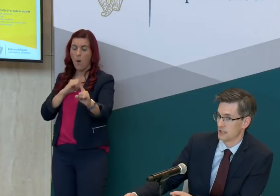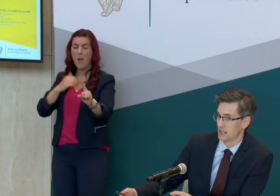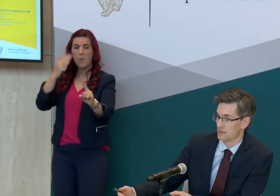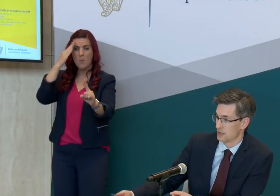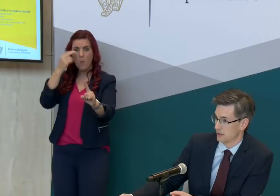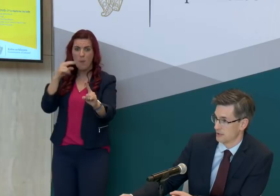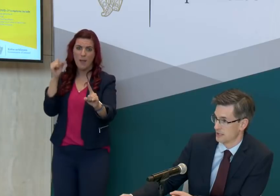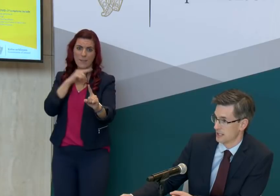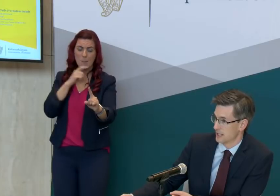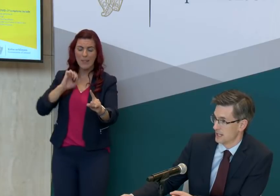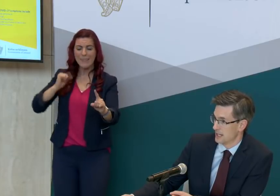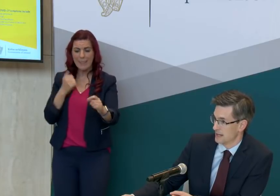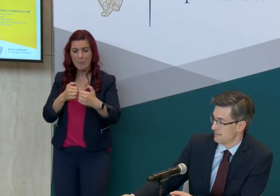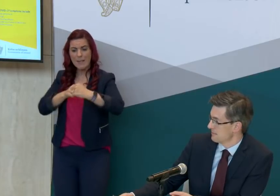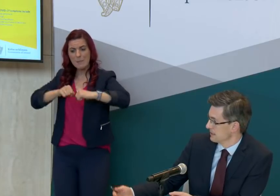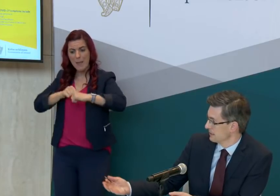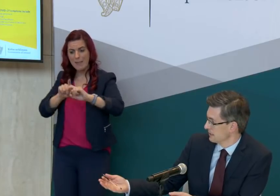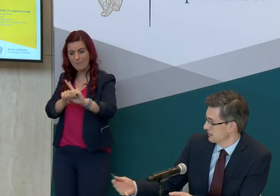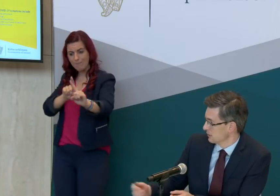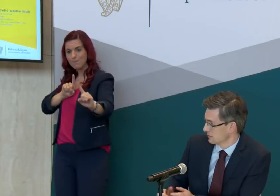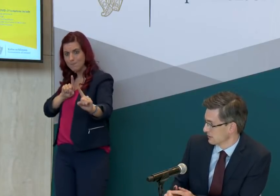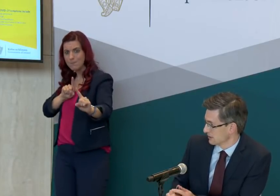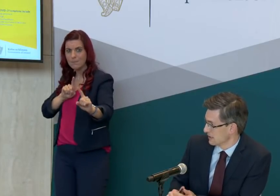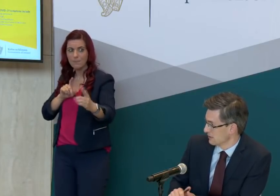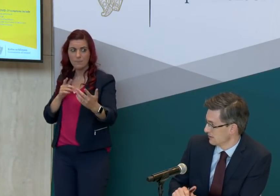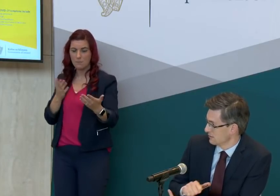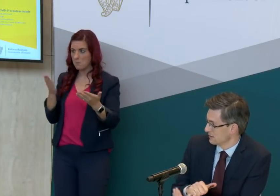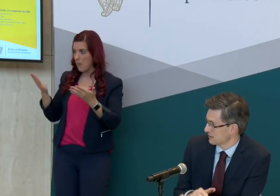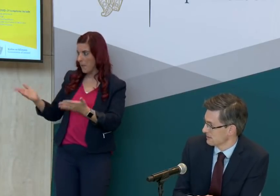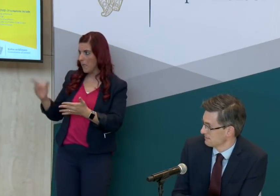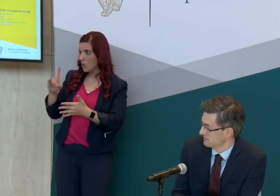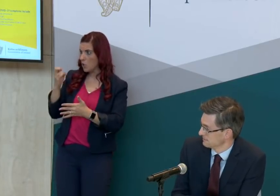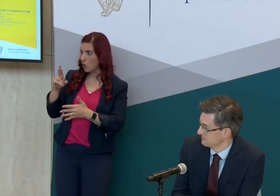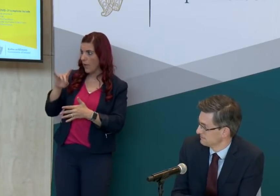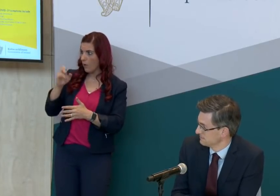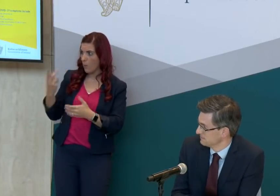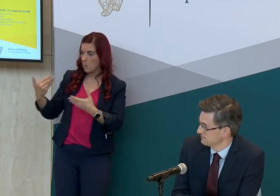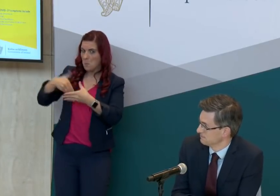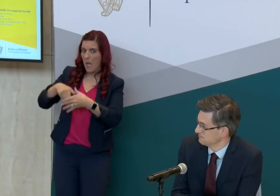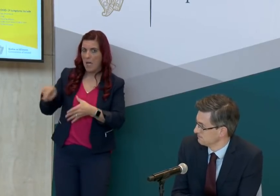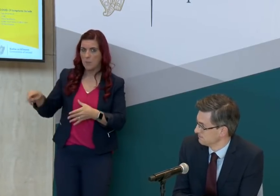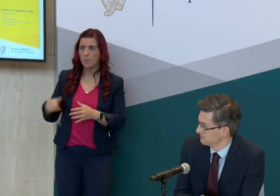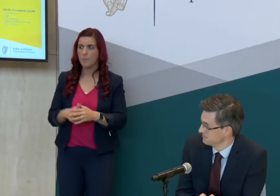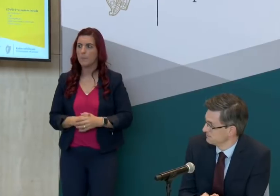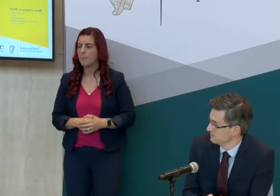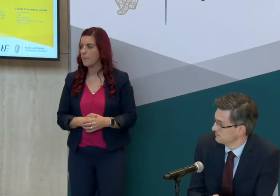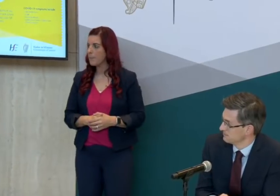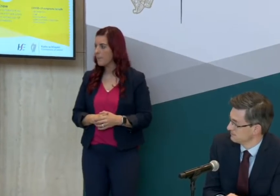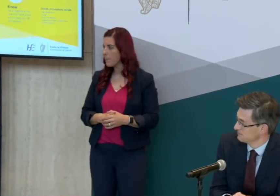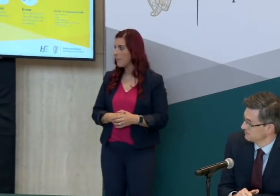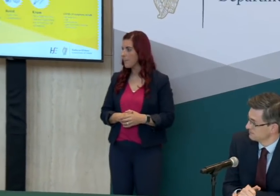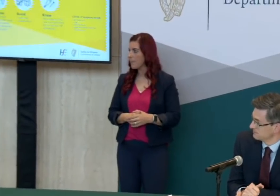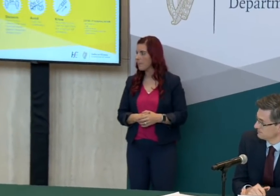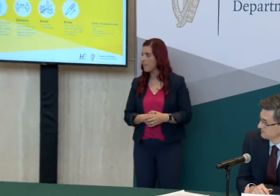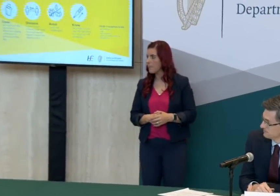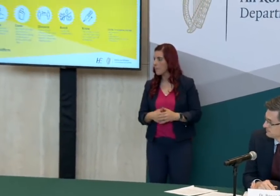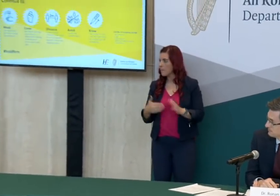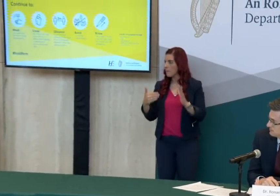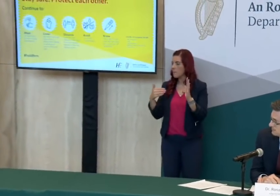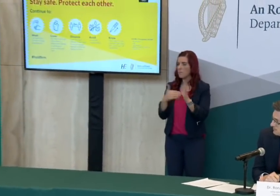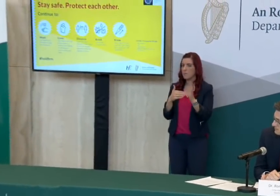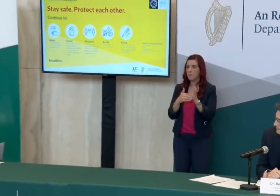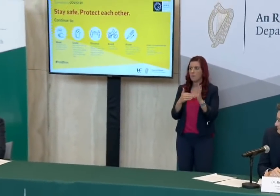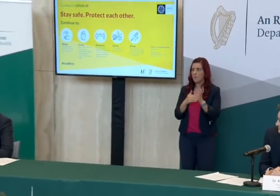between yourself and others. I don't know, Dr. Henry, if you... If I could add, Dr. Fauci, who we all know from the